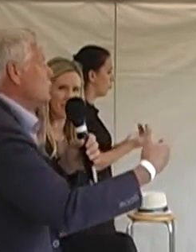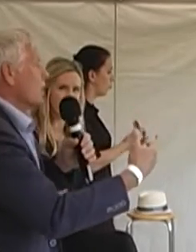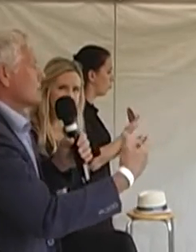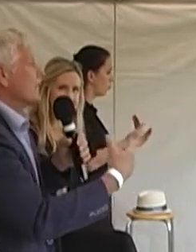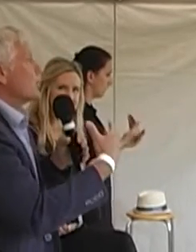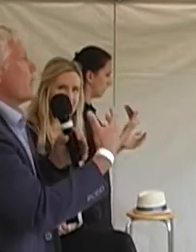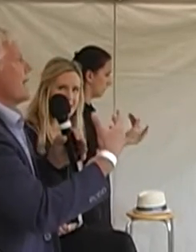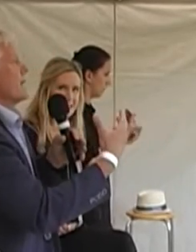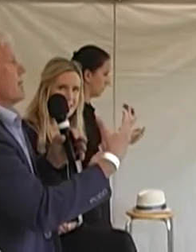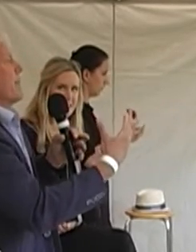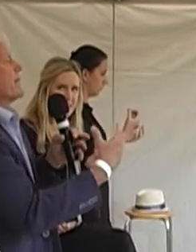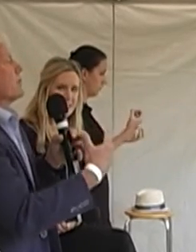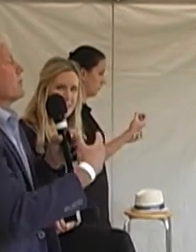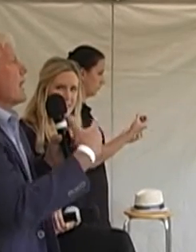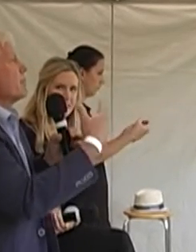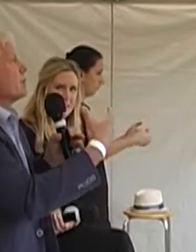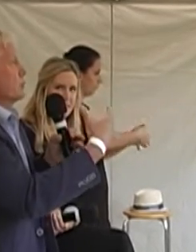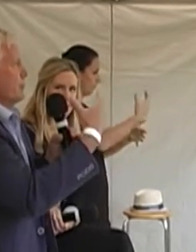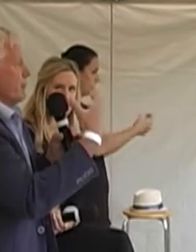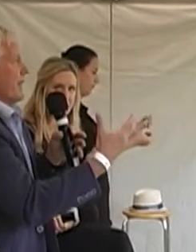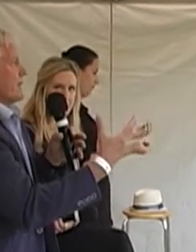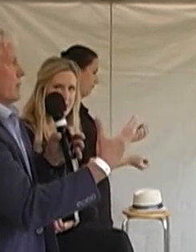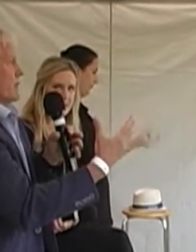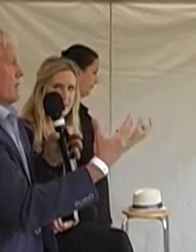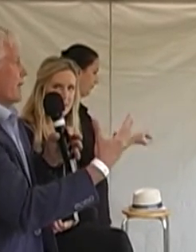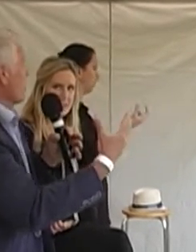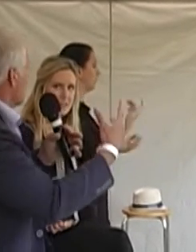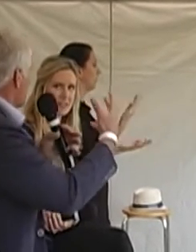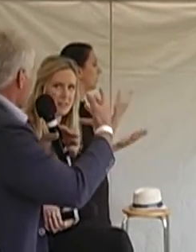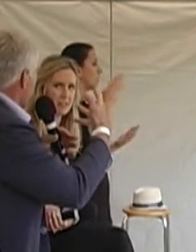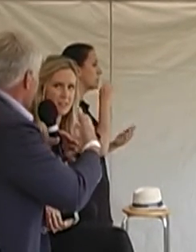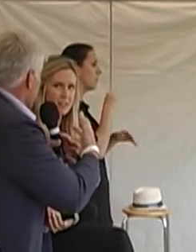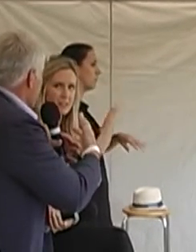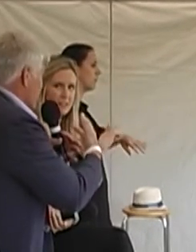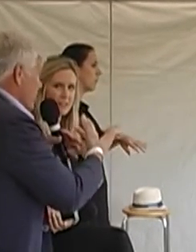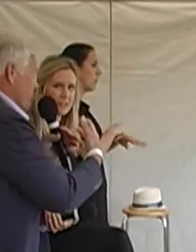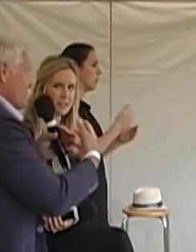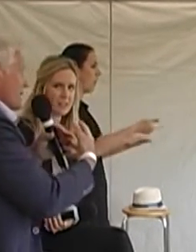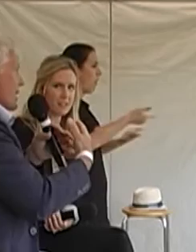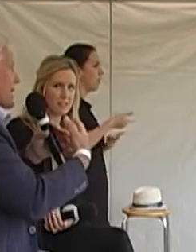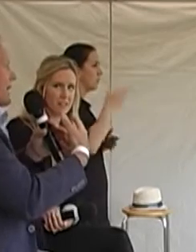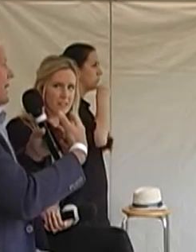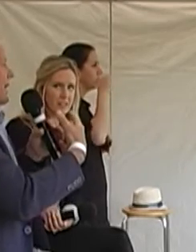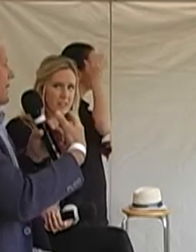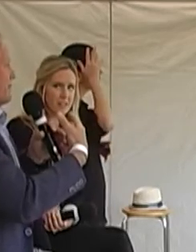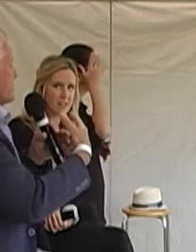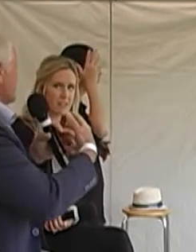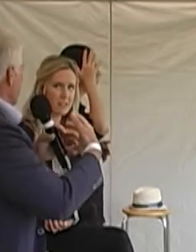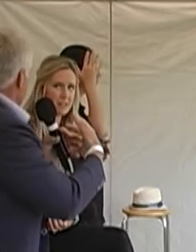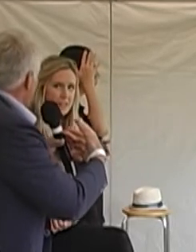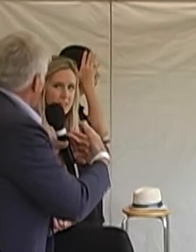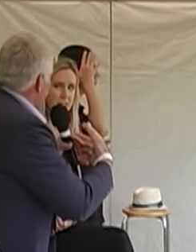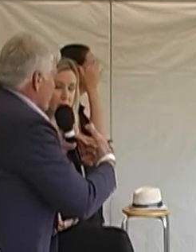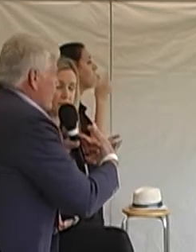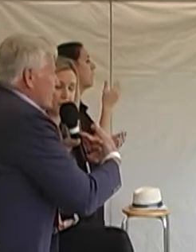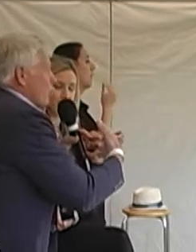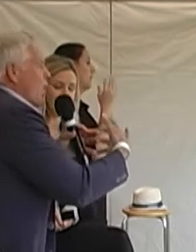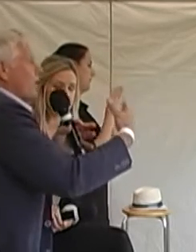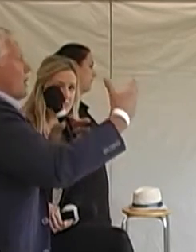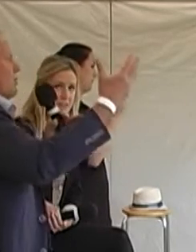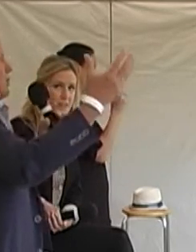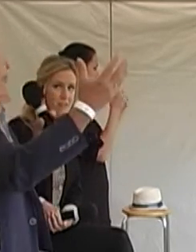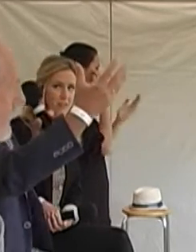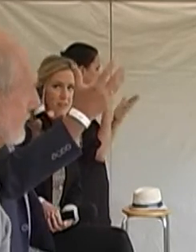broadcasted to us in a way that makes us able to reflect on it. I know from Britain, for example, 50 years ago, you